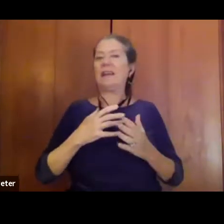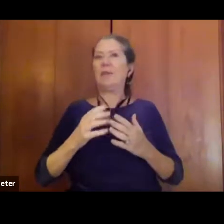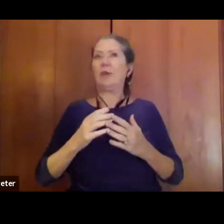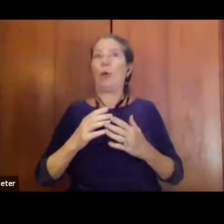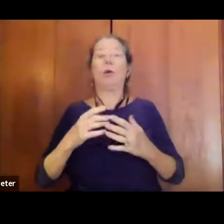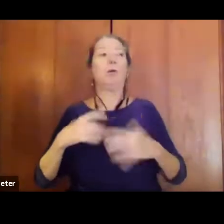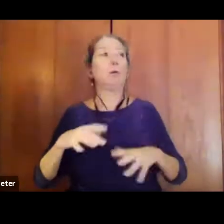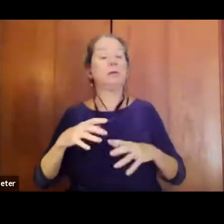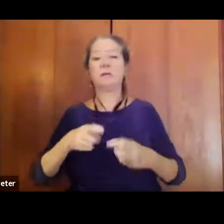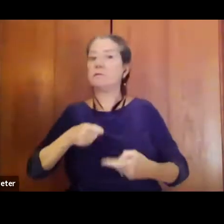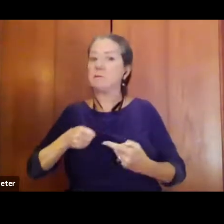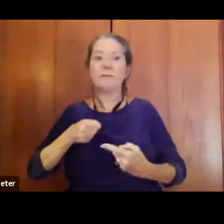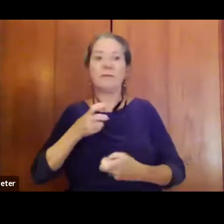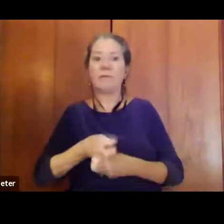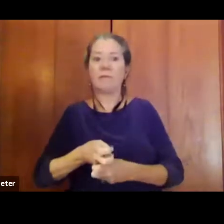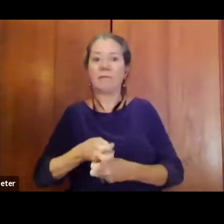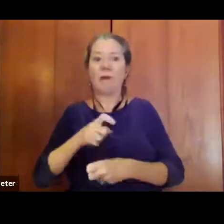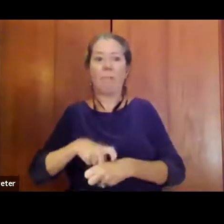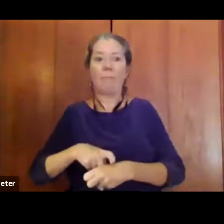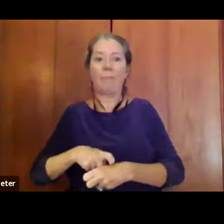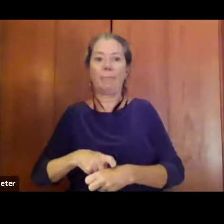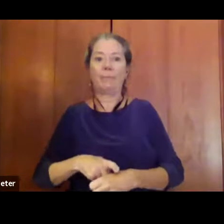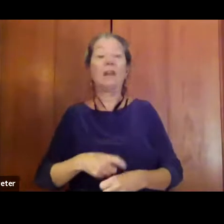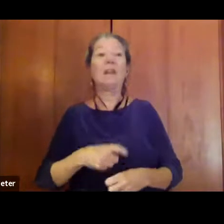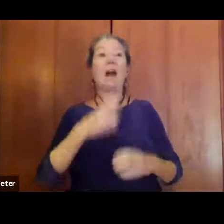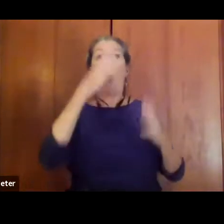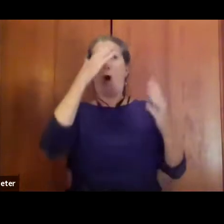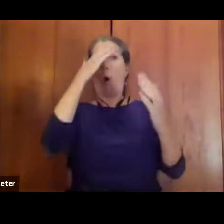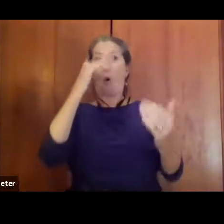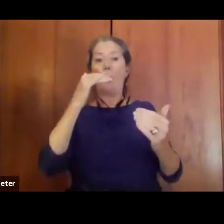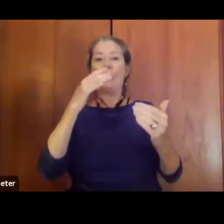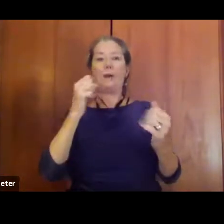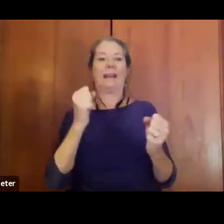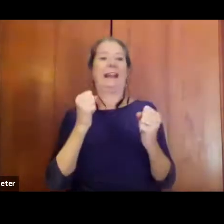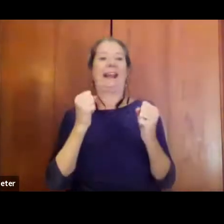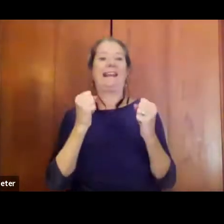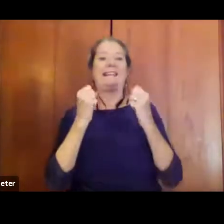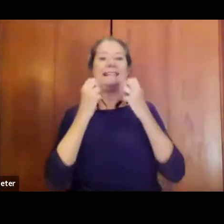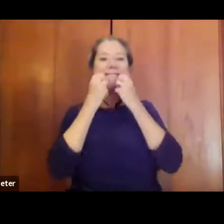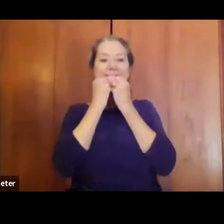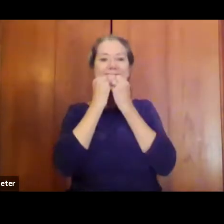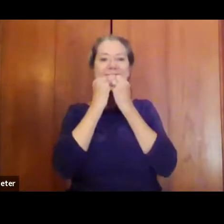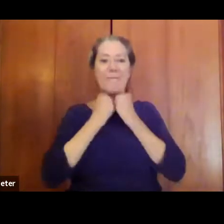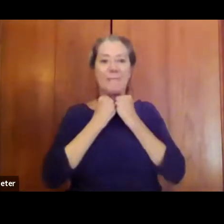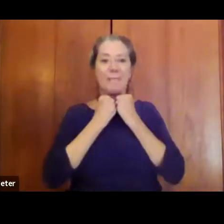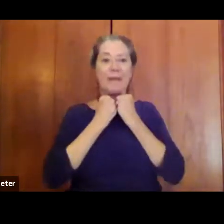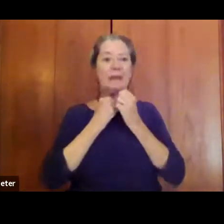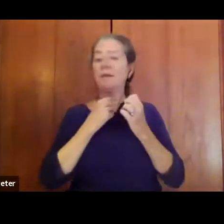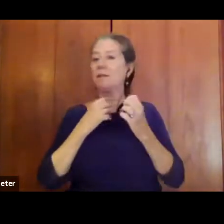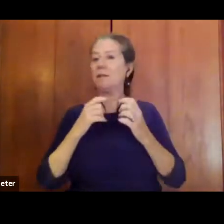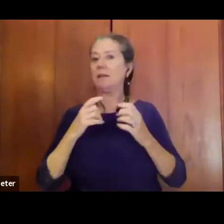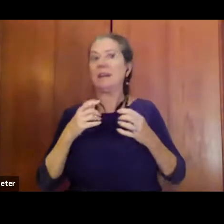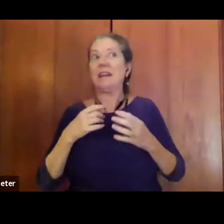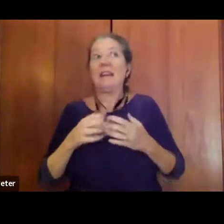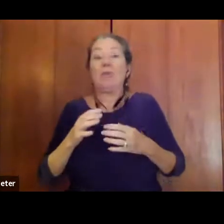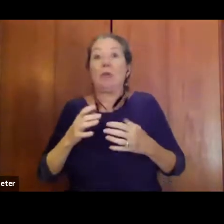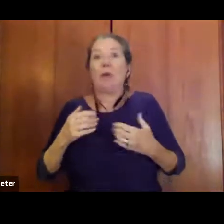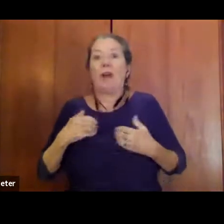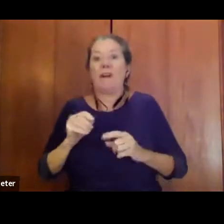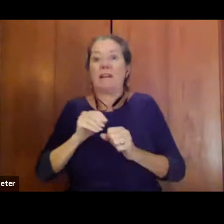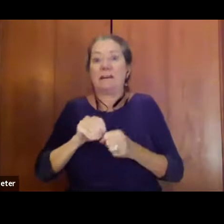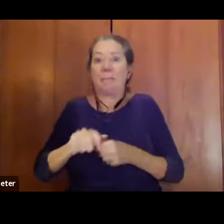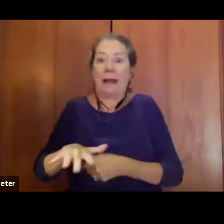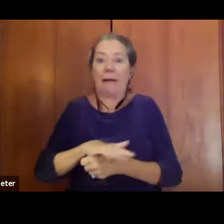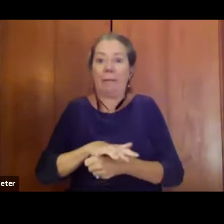can grasp onto, even in a global pandemic. This pandemic will not define us. On the contrary,